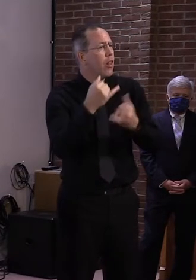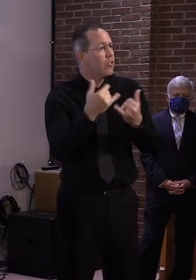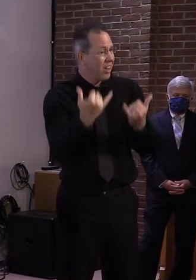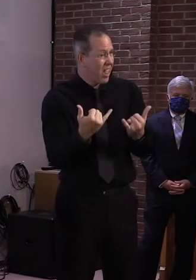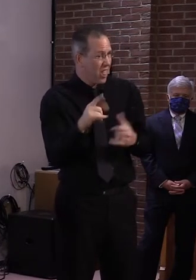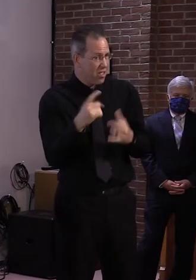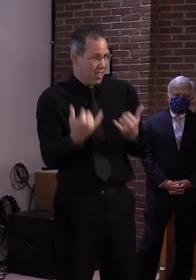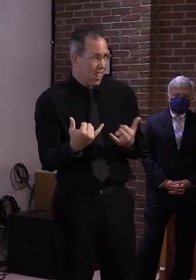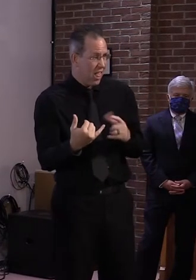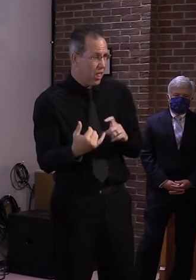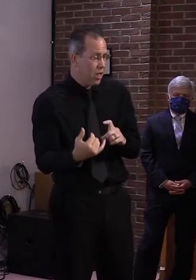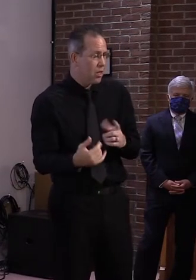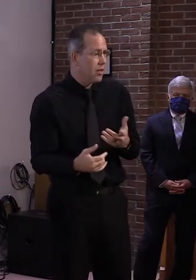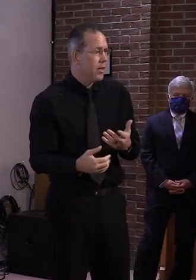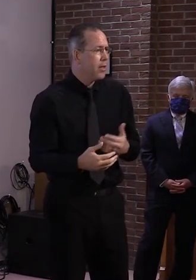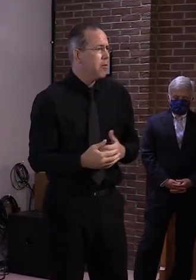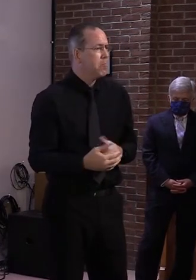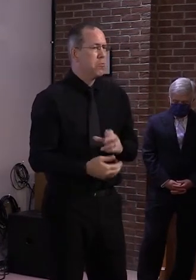Avery, WCAX.